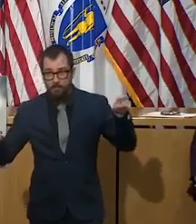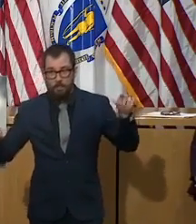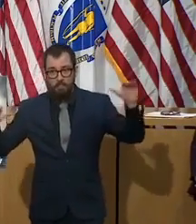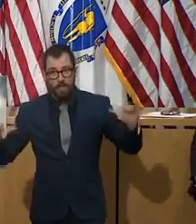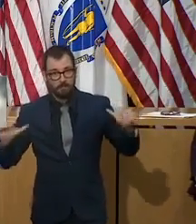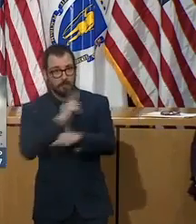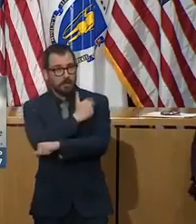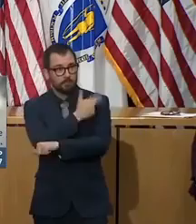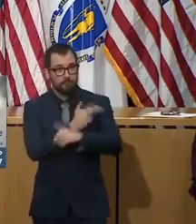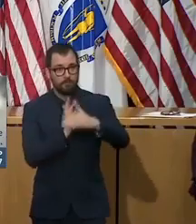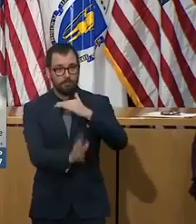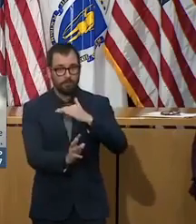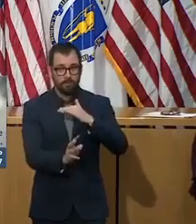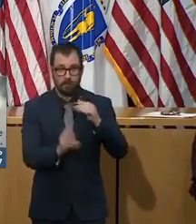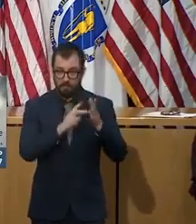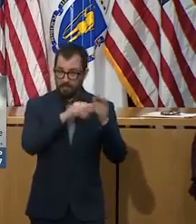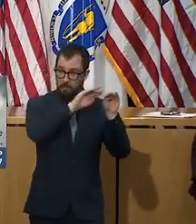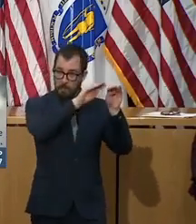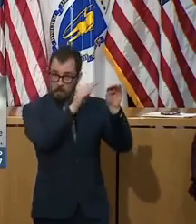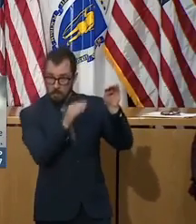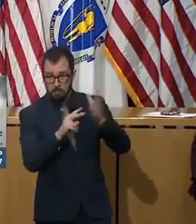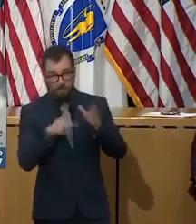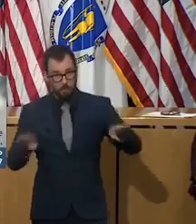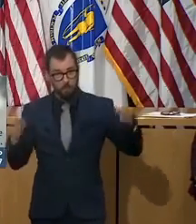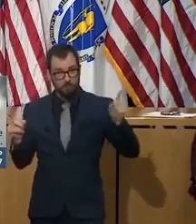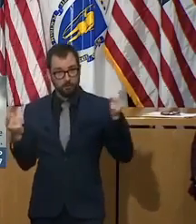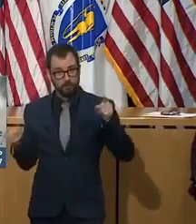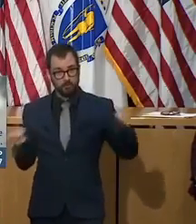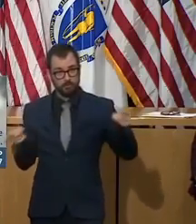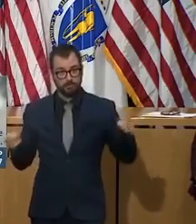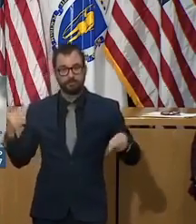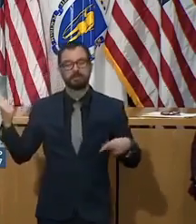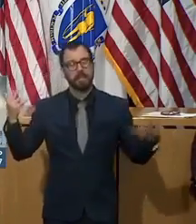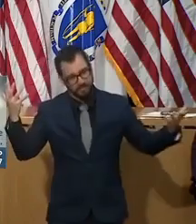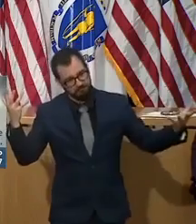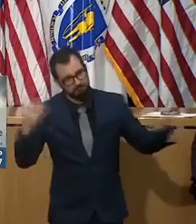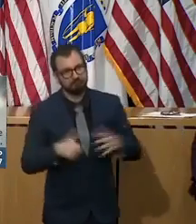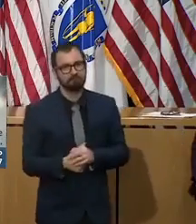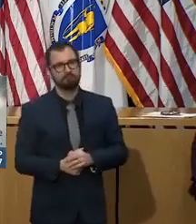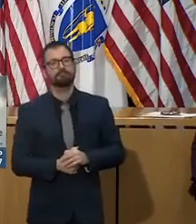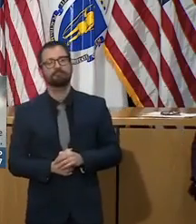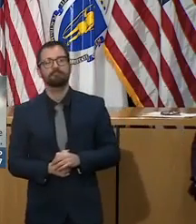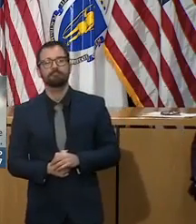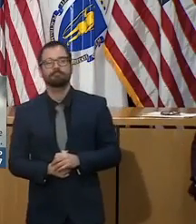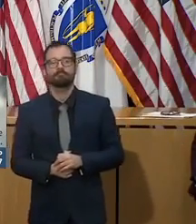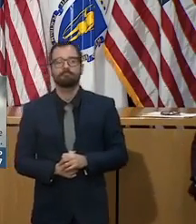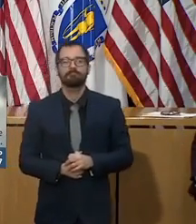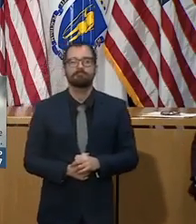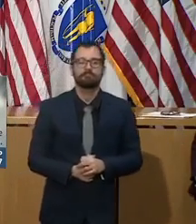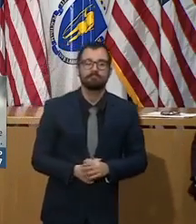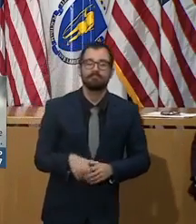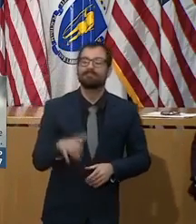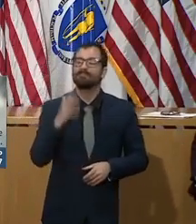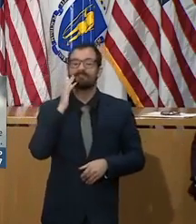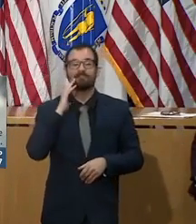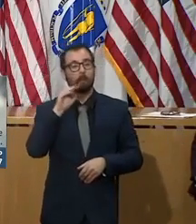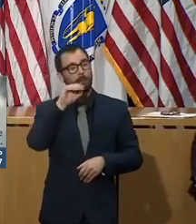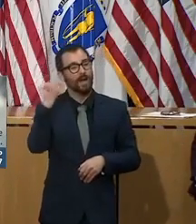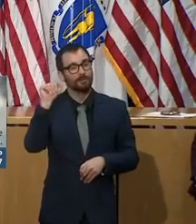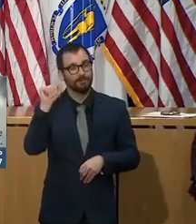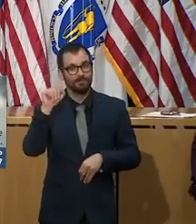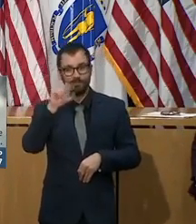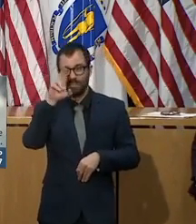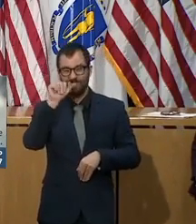geography, and small enough that New Hampshire and Vermont both spend a lot of time, and Rhode Island and Connecticut talking to us, as we do with